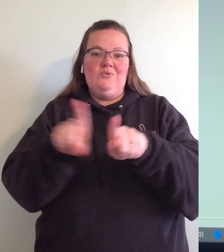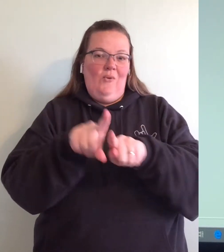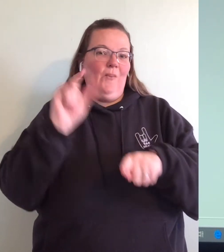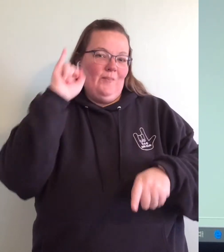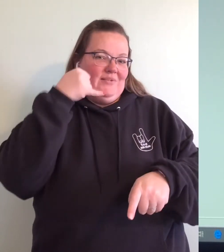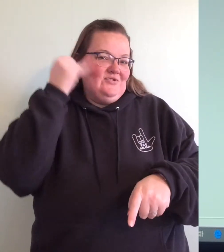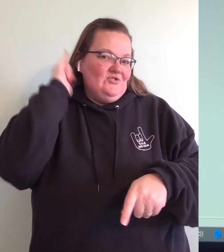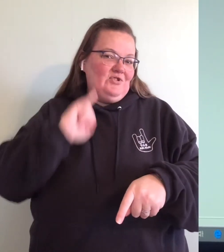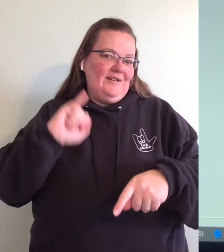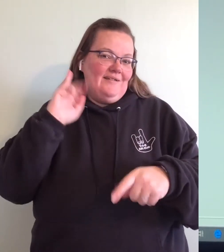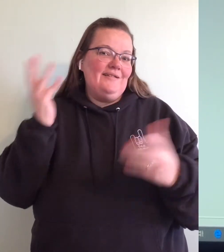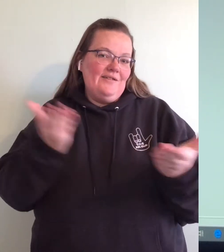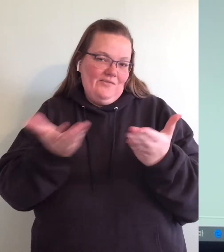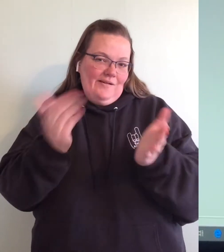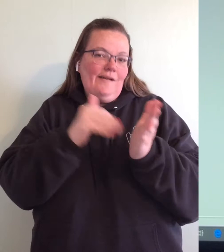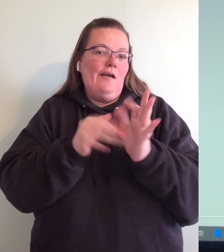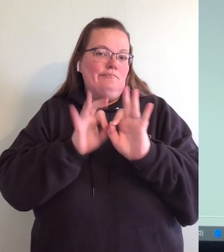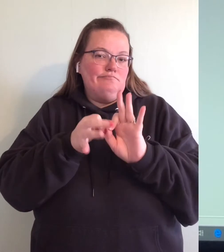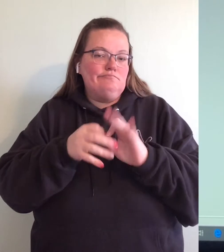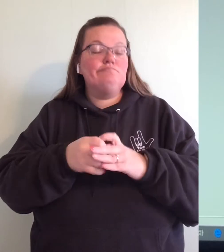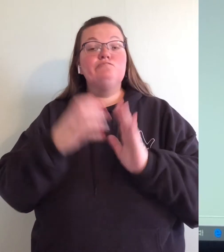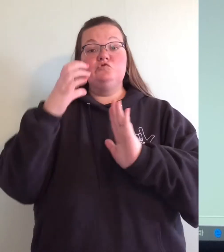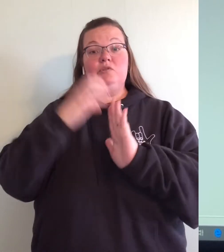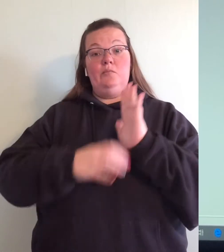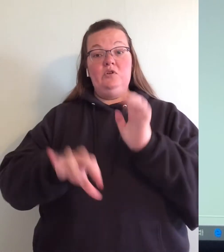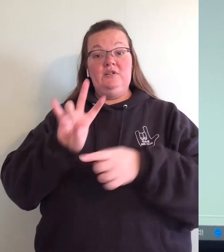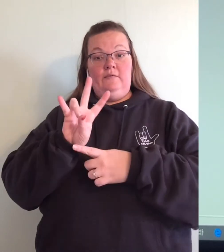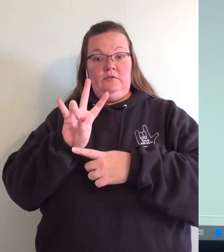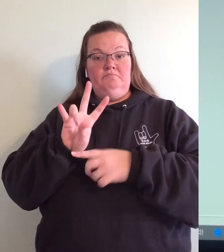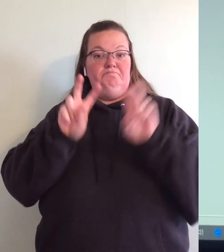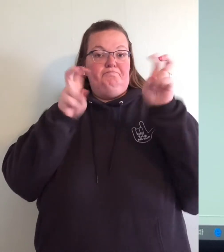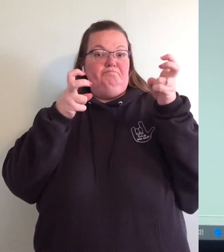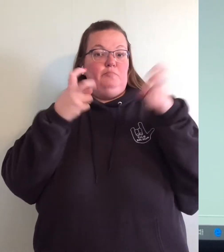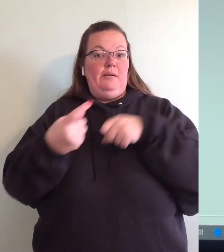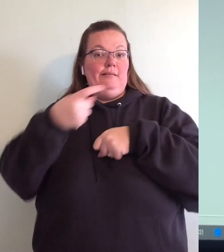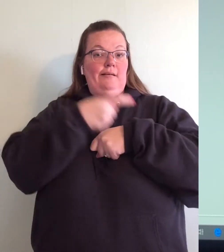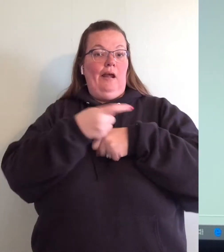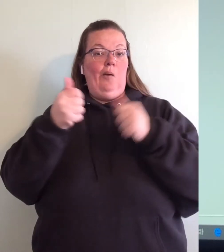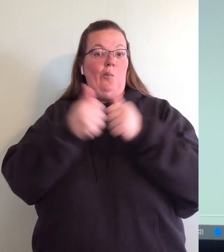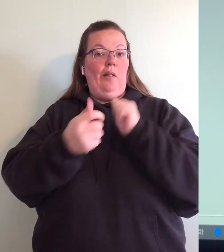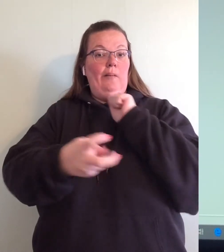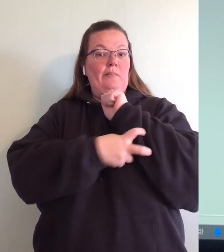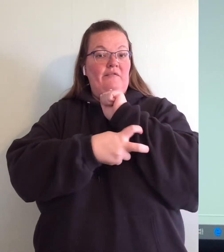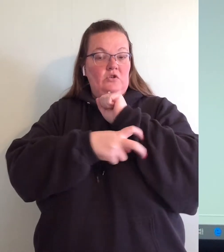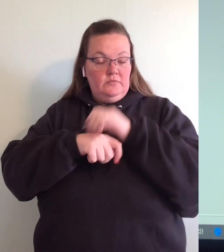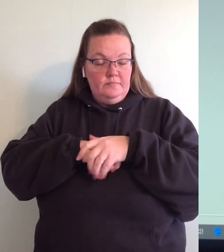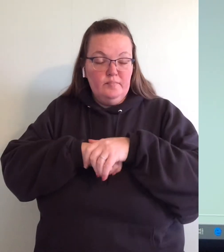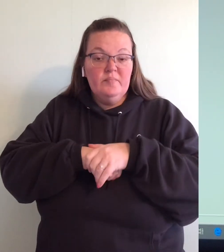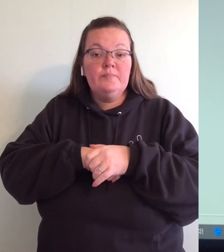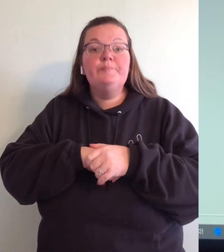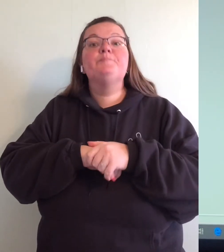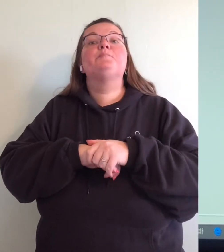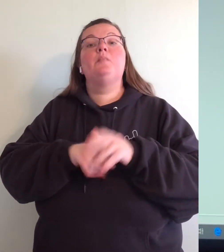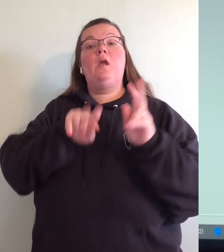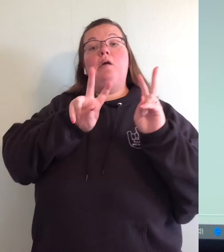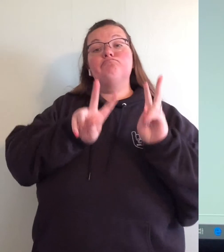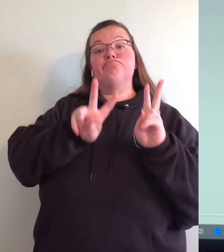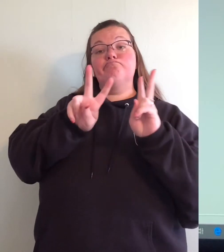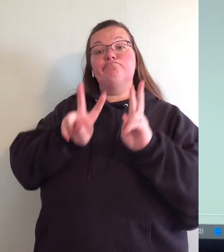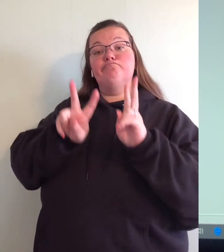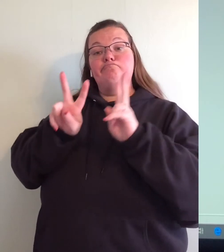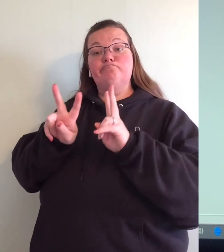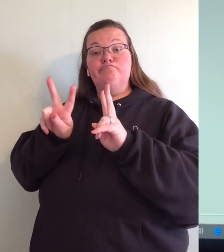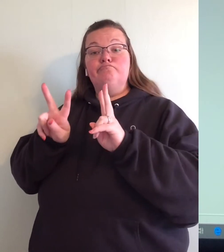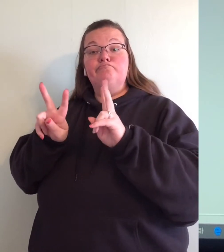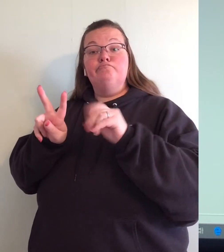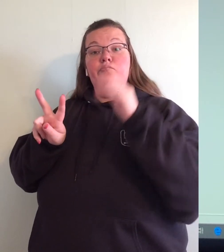interpreting the story for us again. Chapter 7, A Day with the Beavers. While the two boys were whispering behind, both